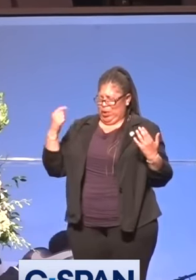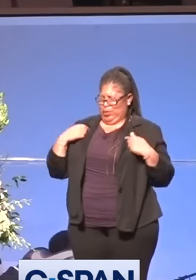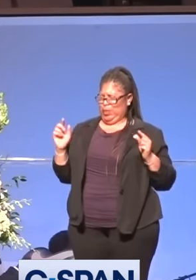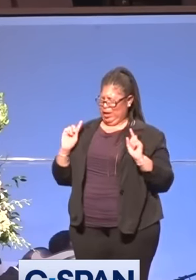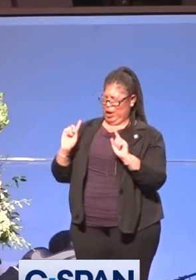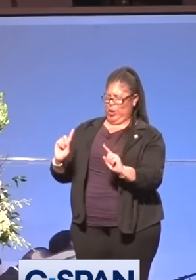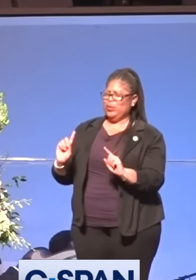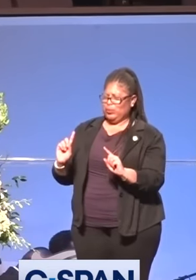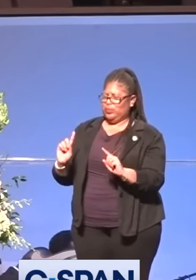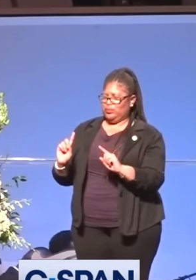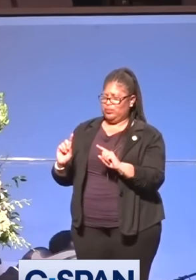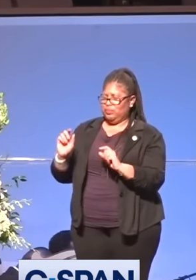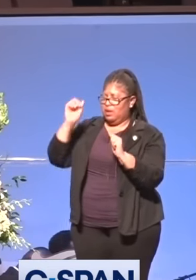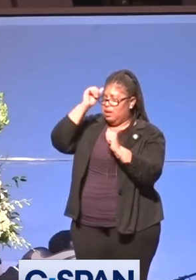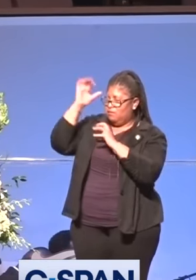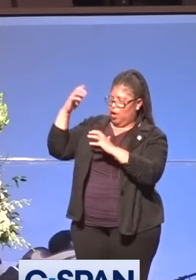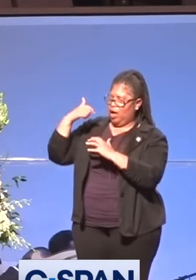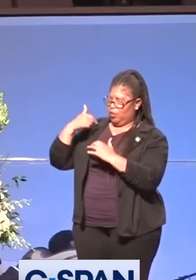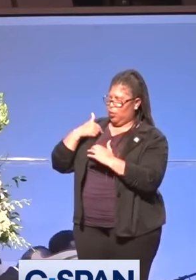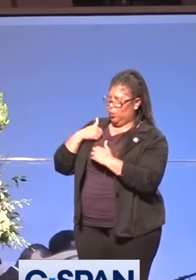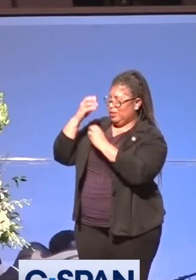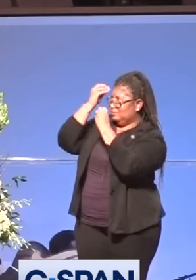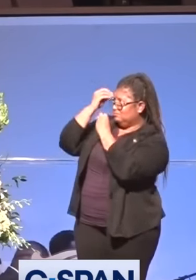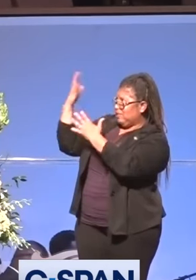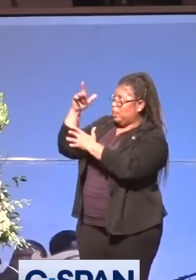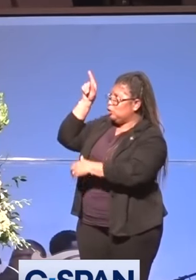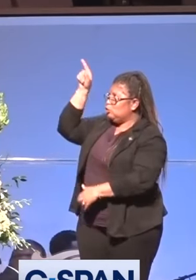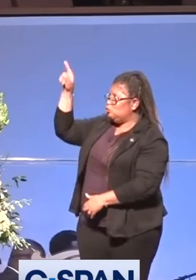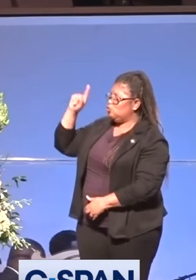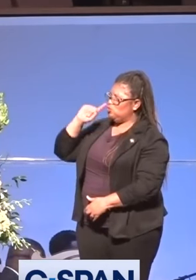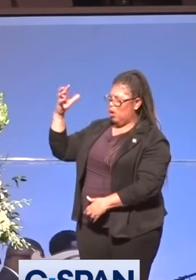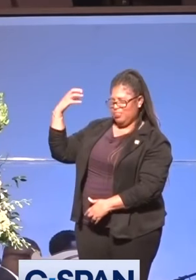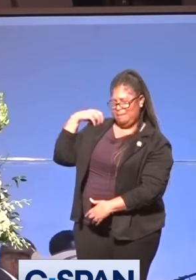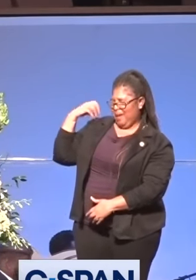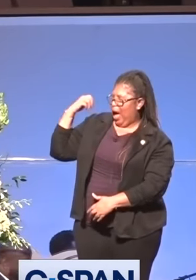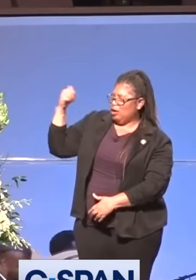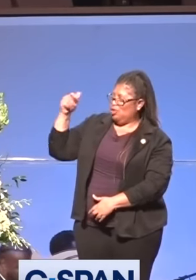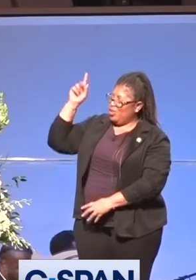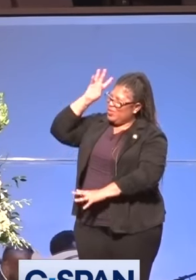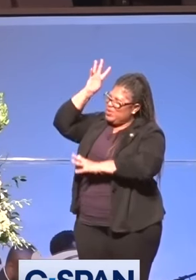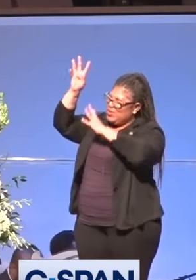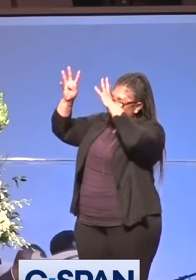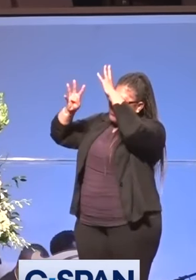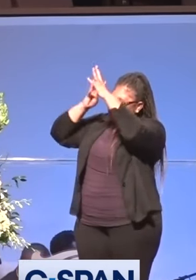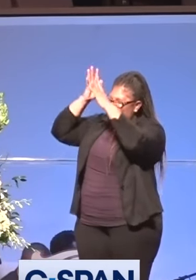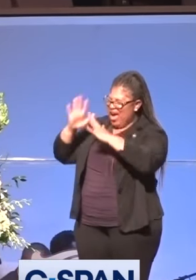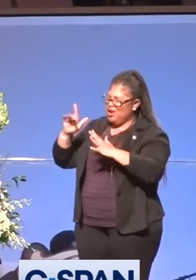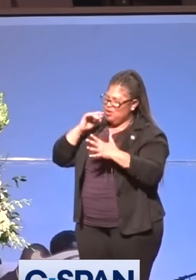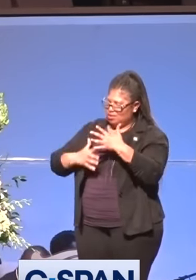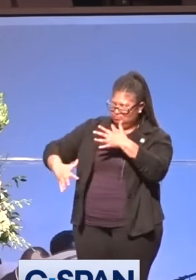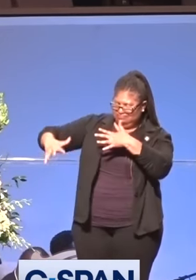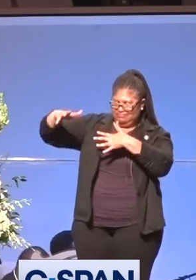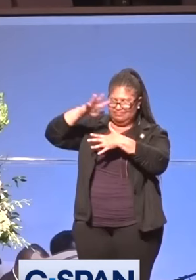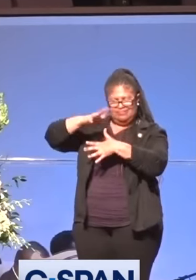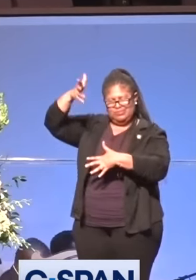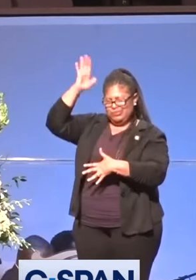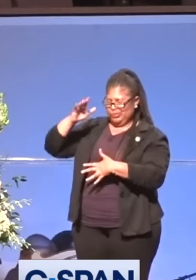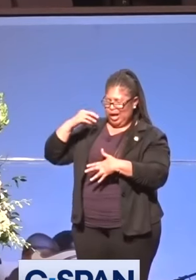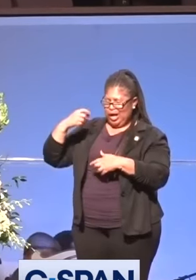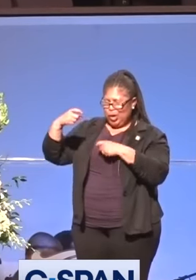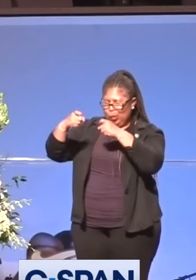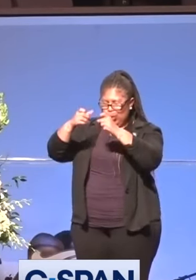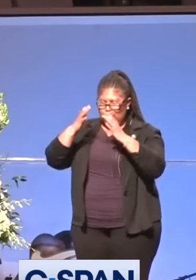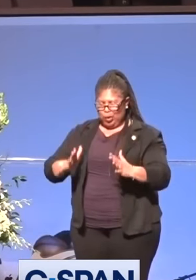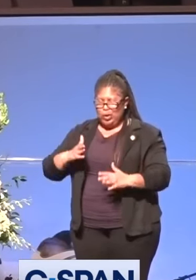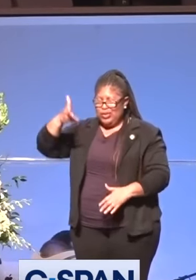go? Father, we acknowledge you as the master, the creator, the sovereign God, the ruler, the